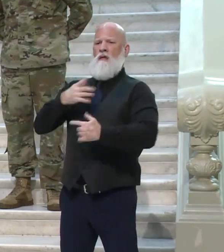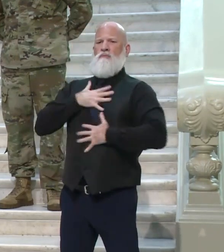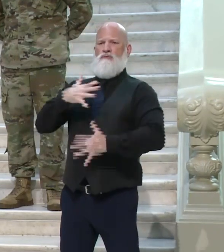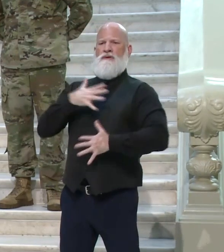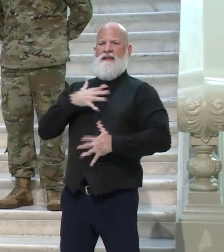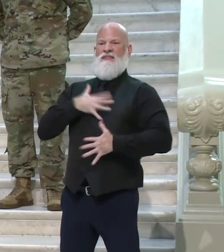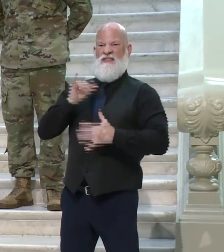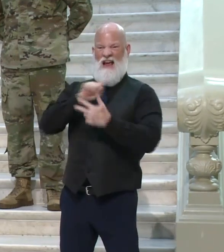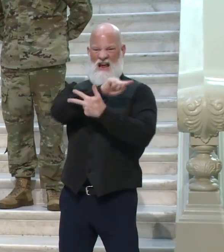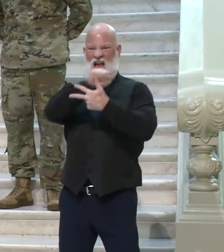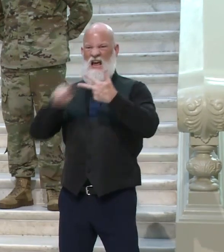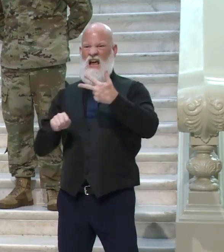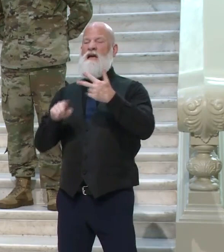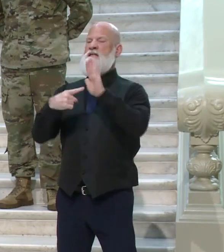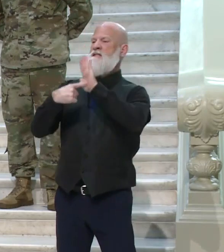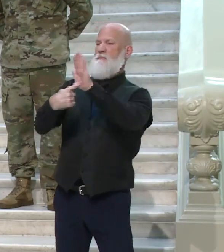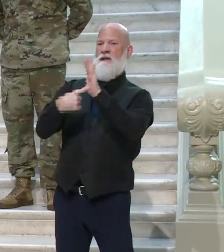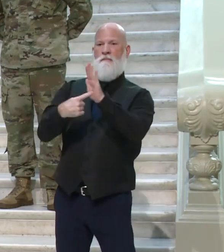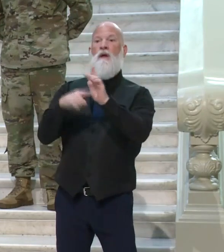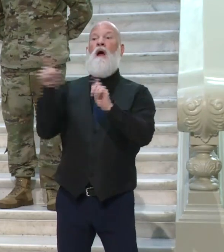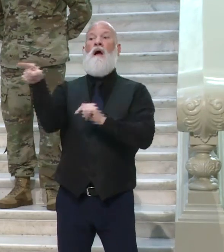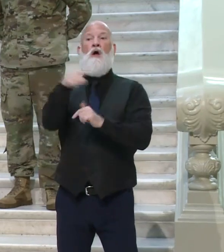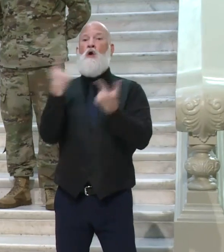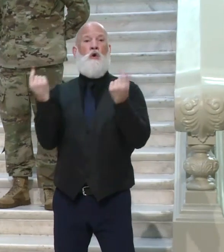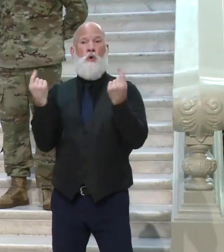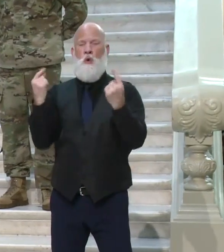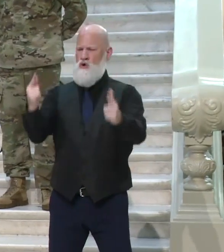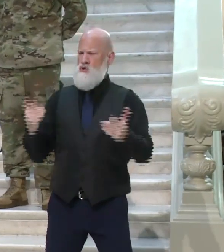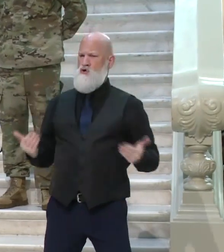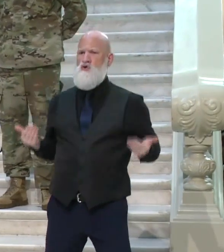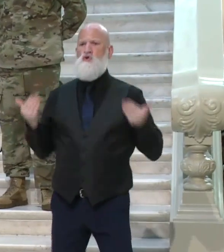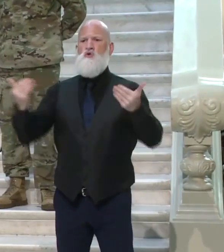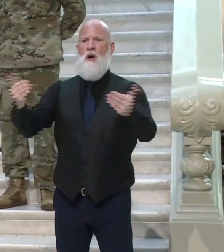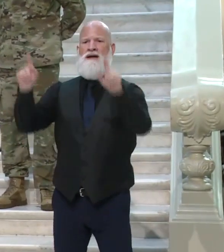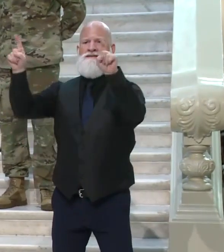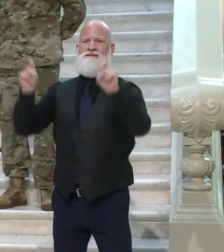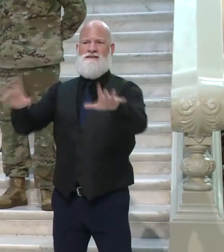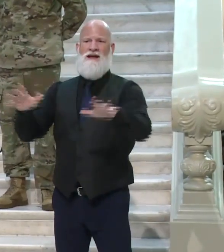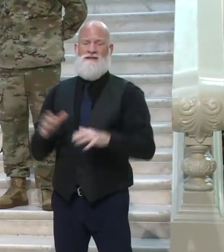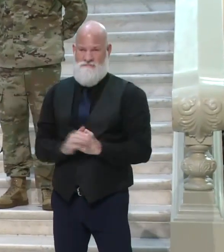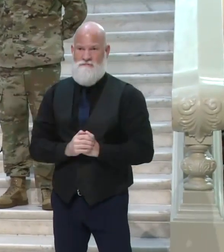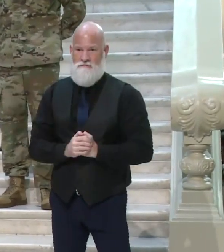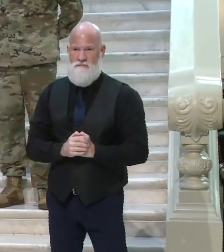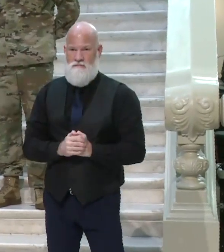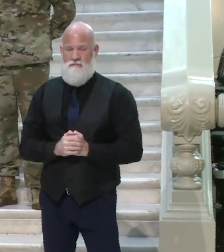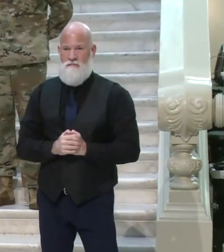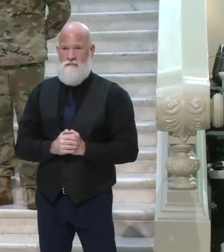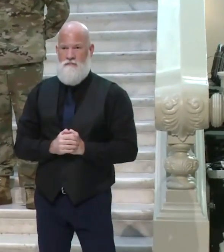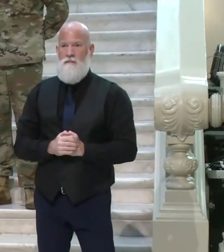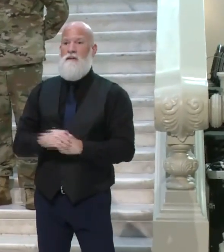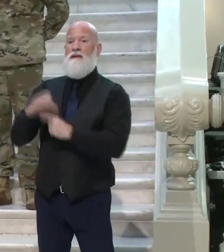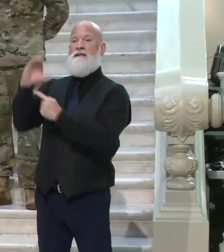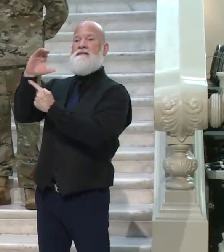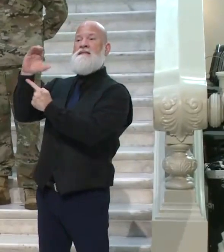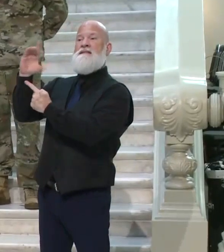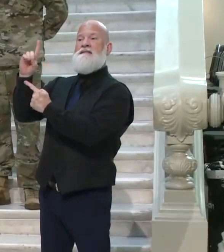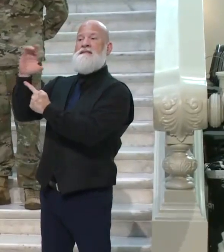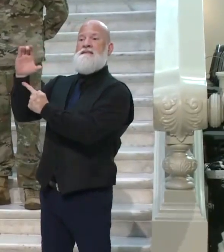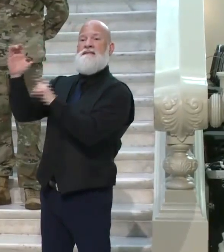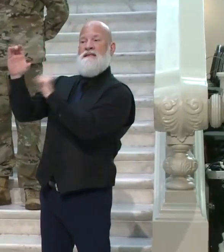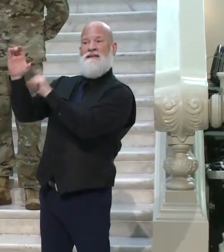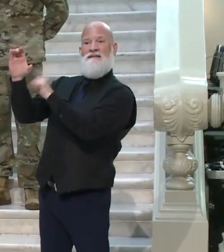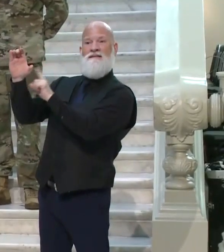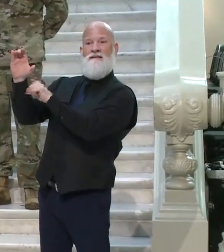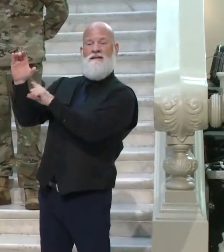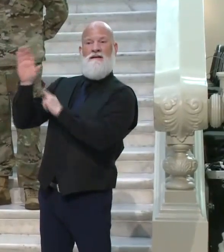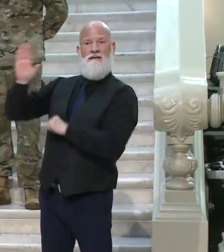COVID-19 to take us up on this offer. According to the Center for Disease Control and Prevention, the following symptoms